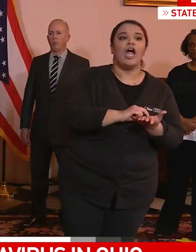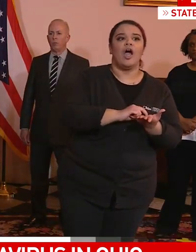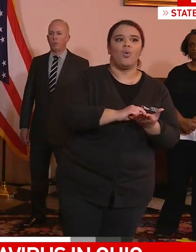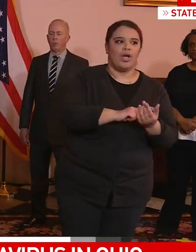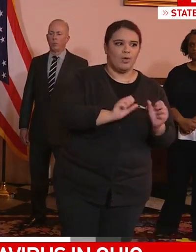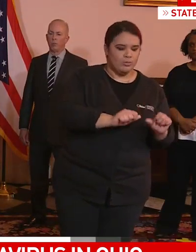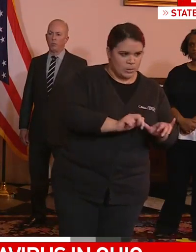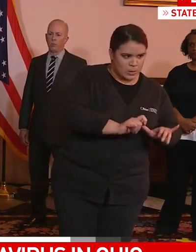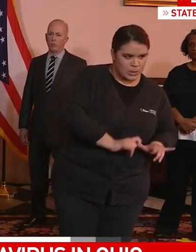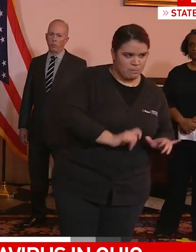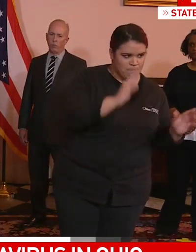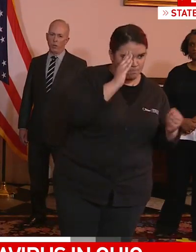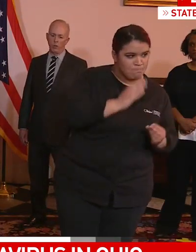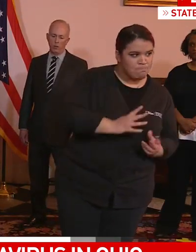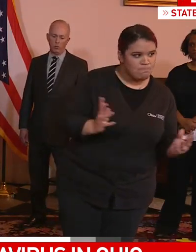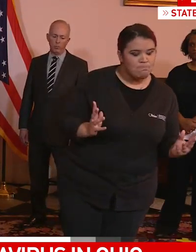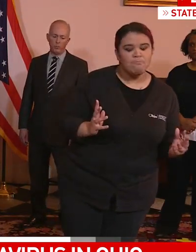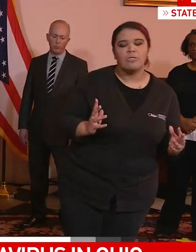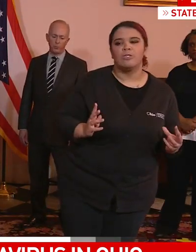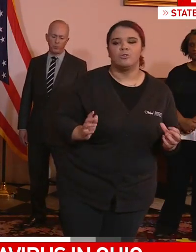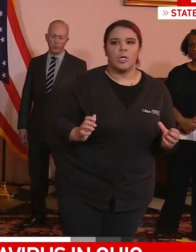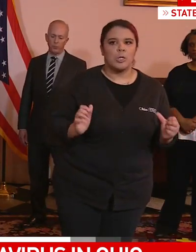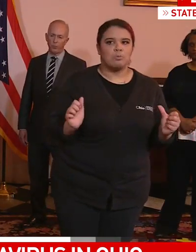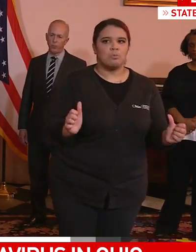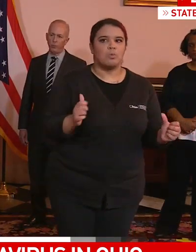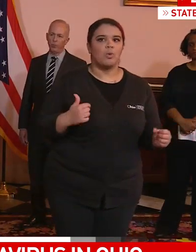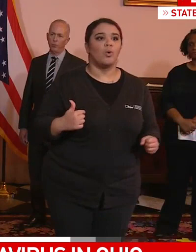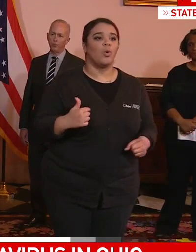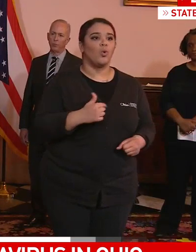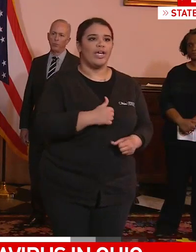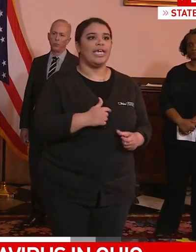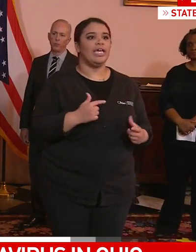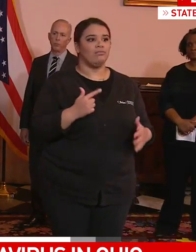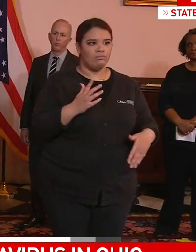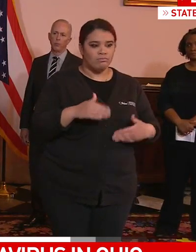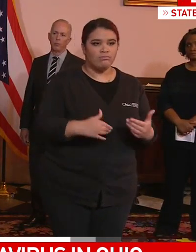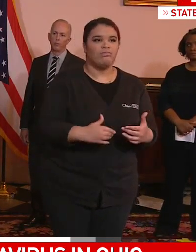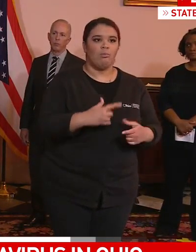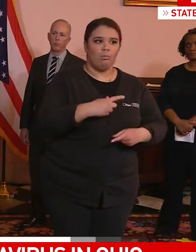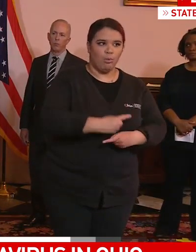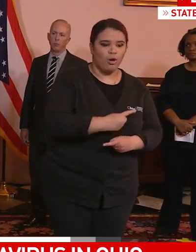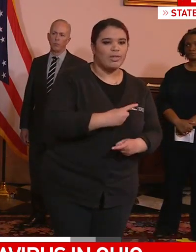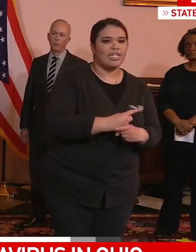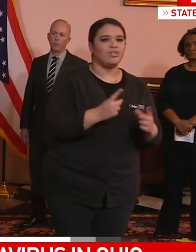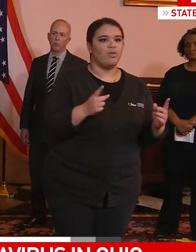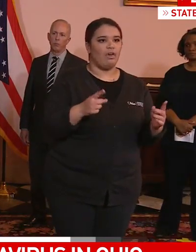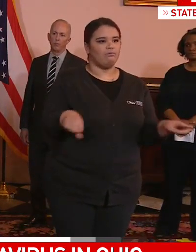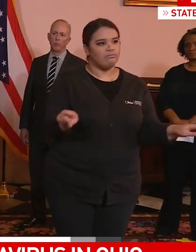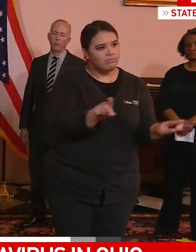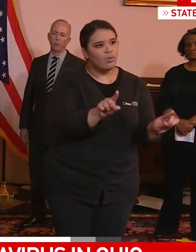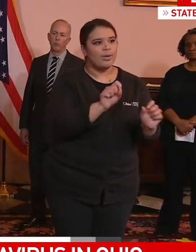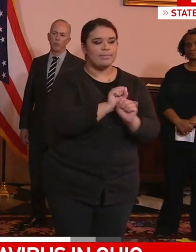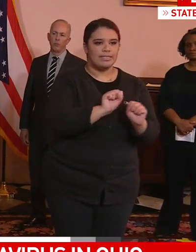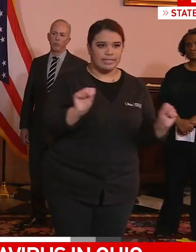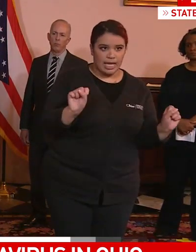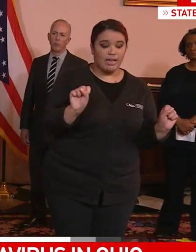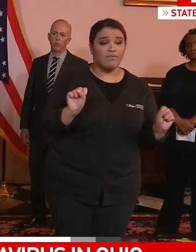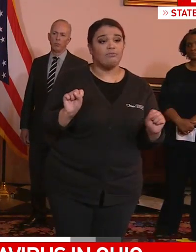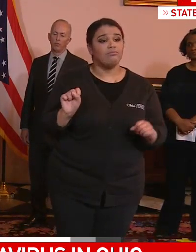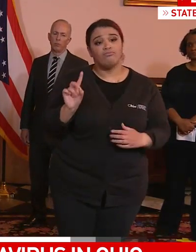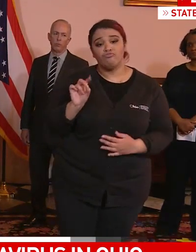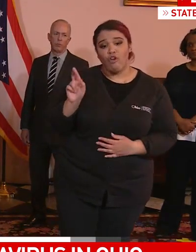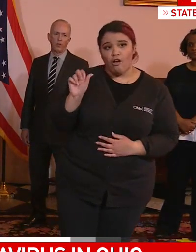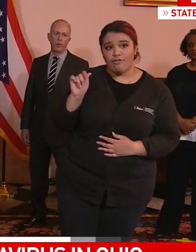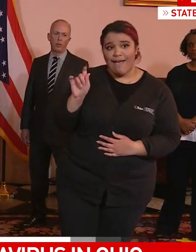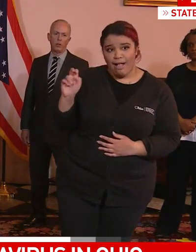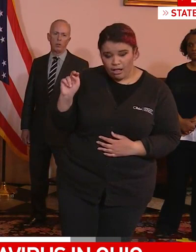So we did what we need to do to protect the people of the state of Ohio. And so it was a decision that I fully support. It was